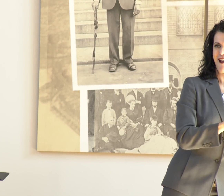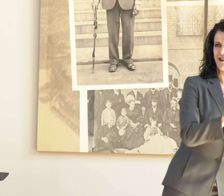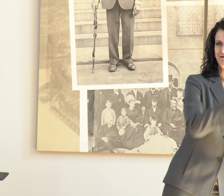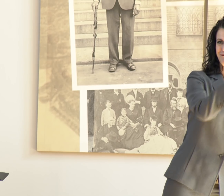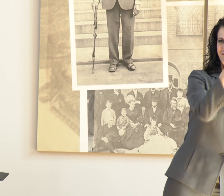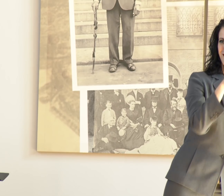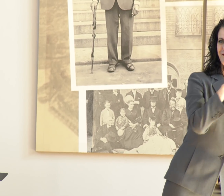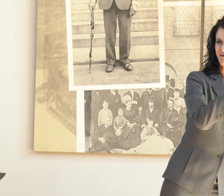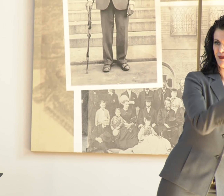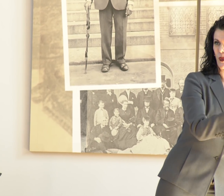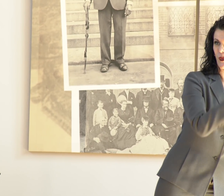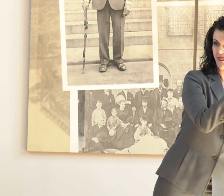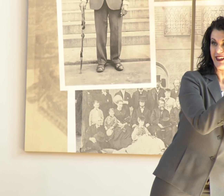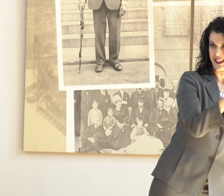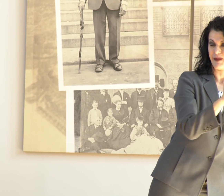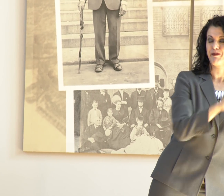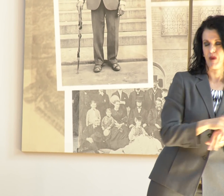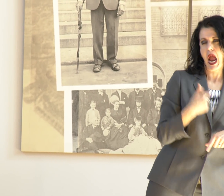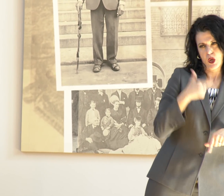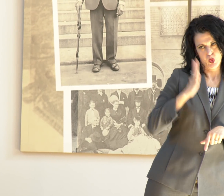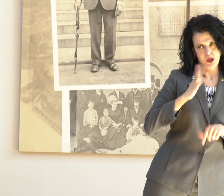is where my relationship with him started to develop.